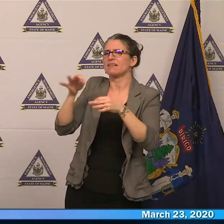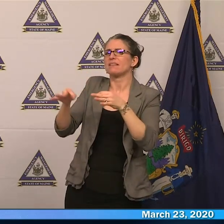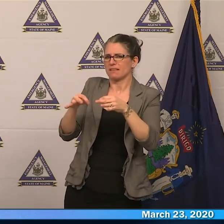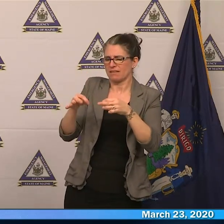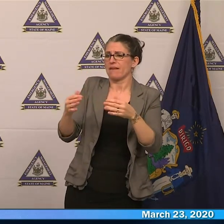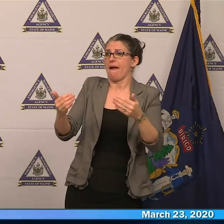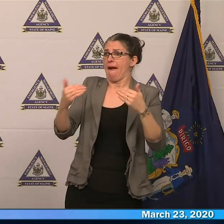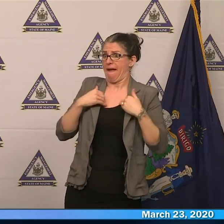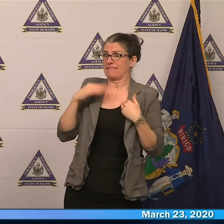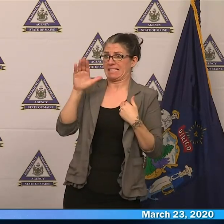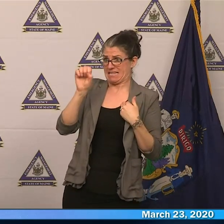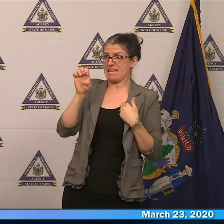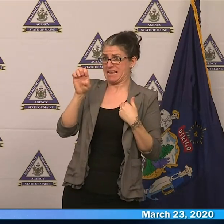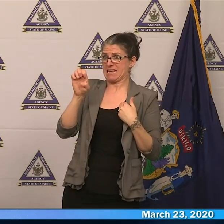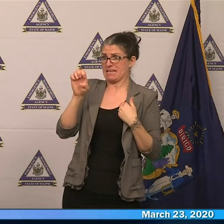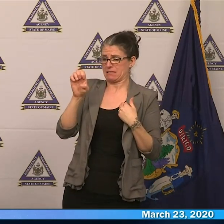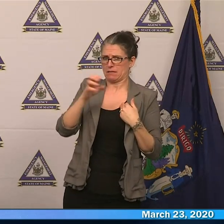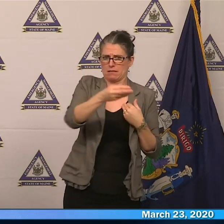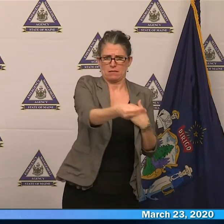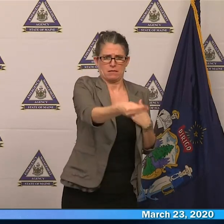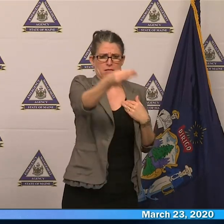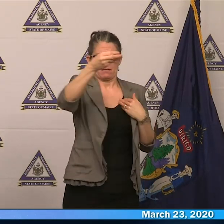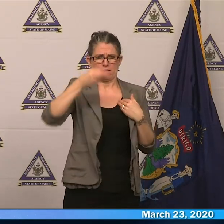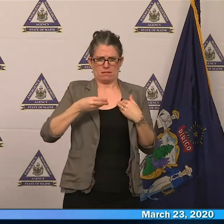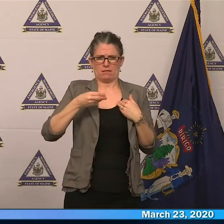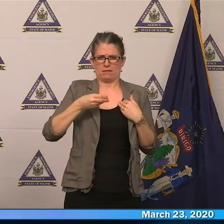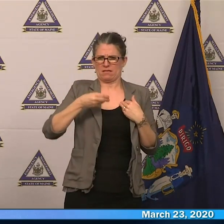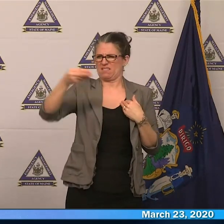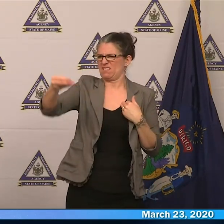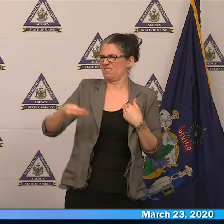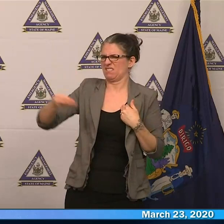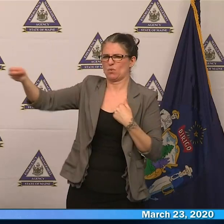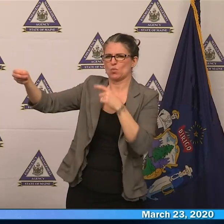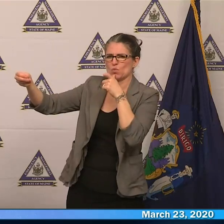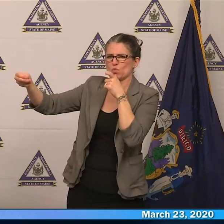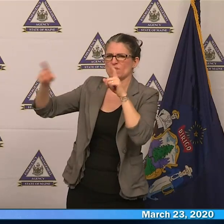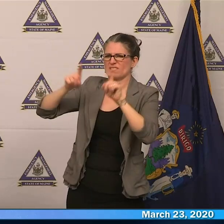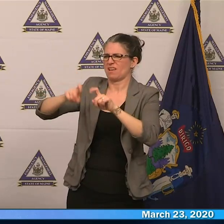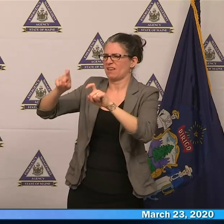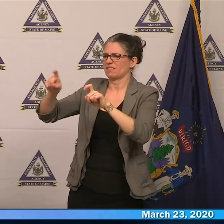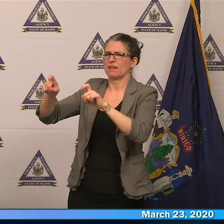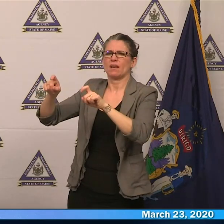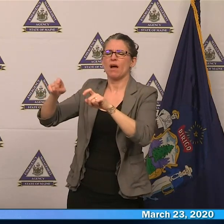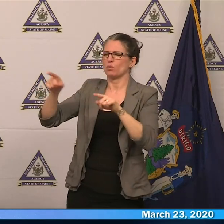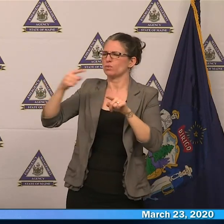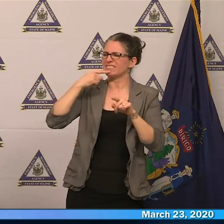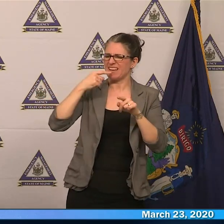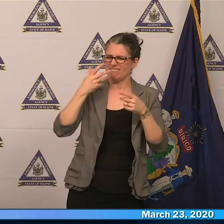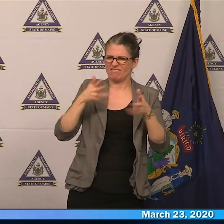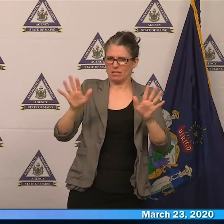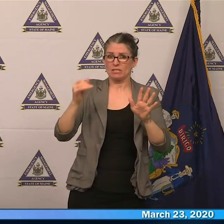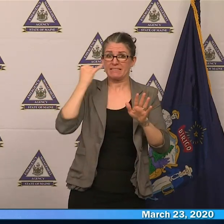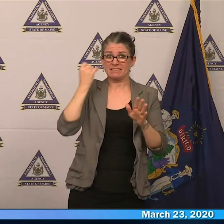it's transferred to the other states. I've heard questions from people saying that's really not an accurate reflection of what's happening currently, especially if you get